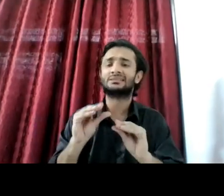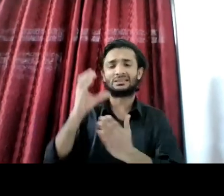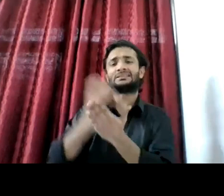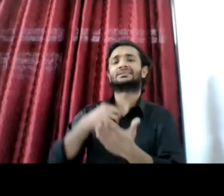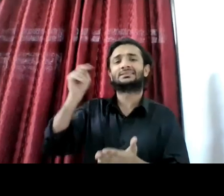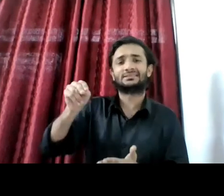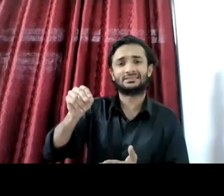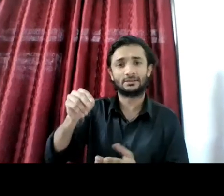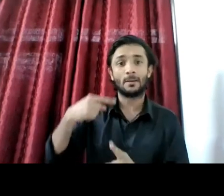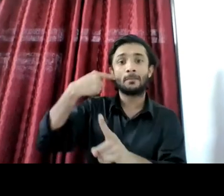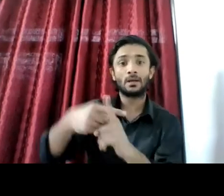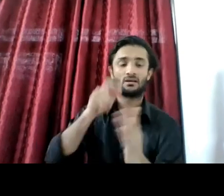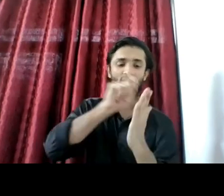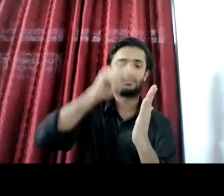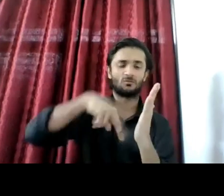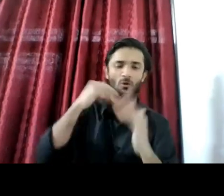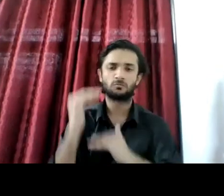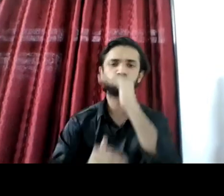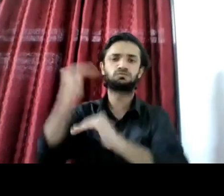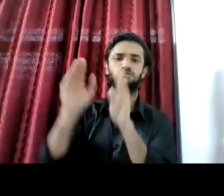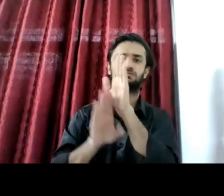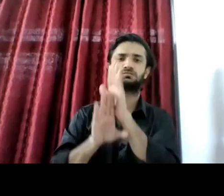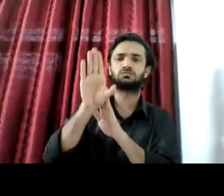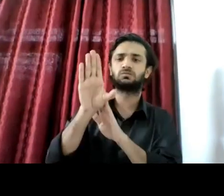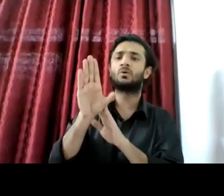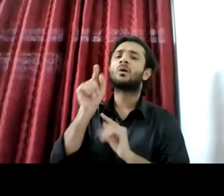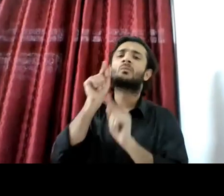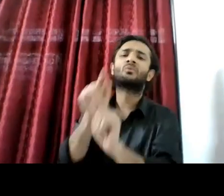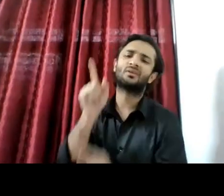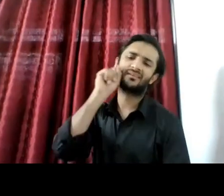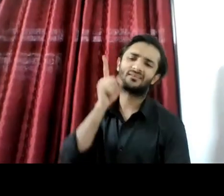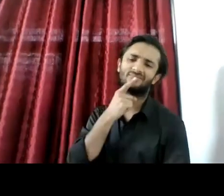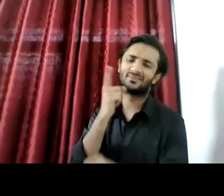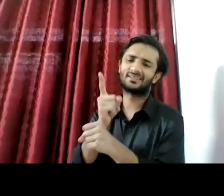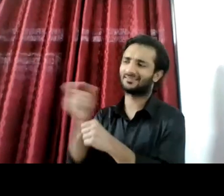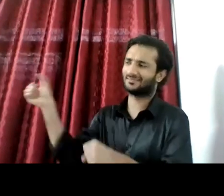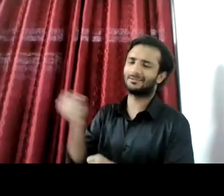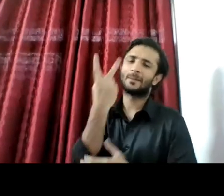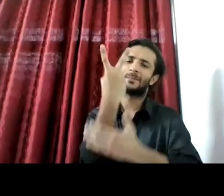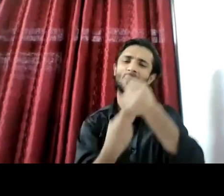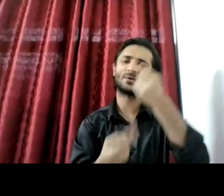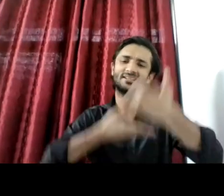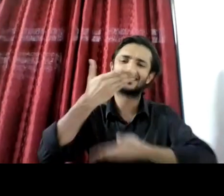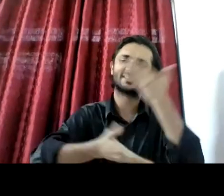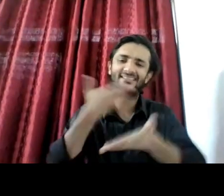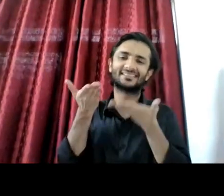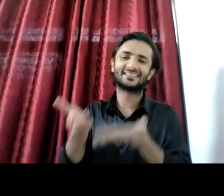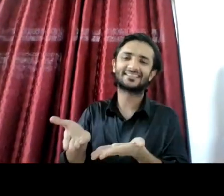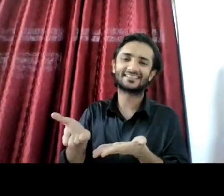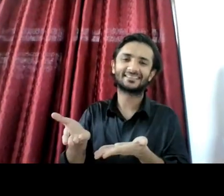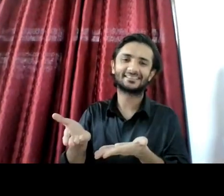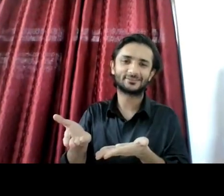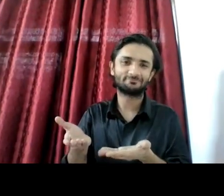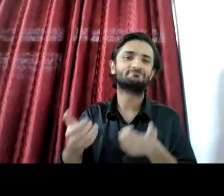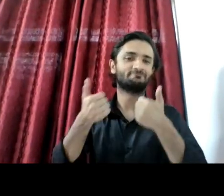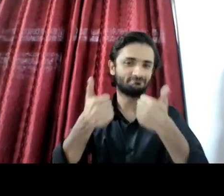in early intervention is probably not accessible to deaf people, and we want more deaf teachers to get trained in that course so that we